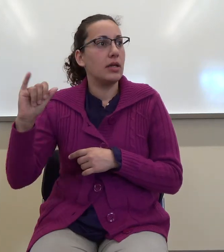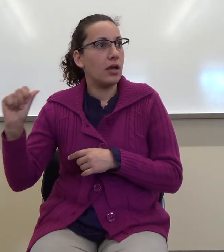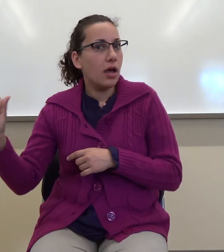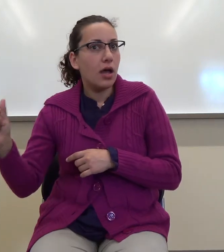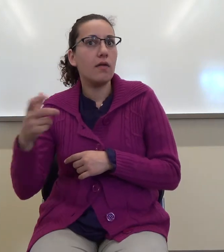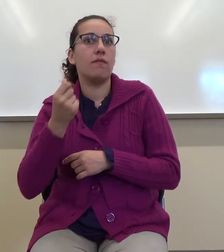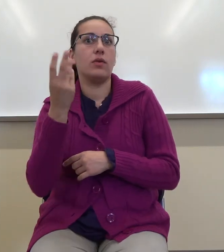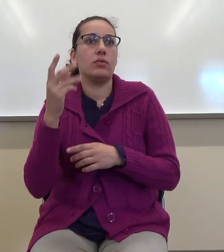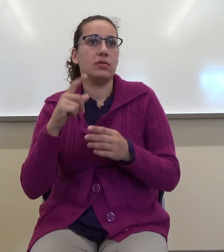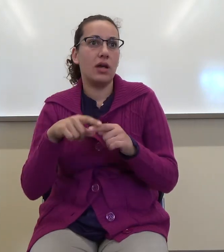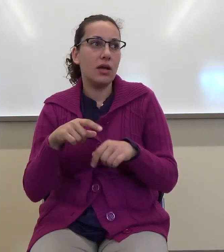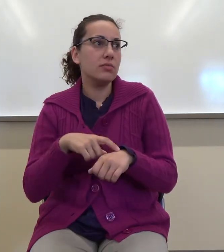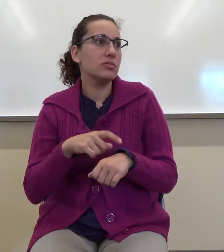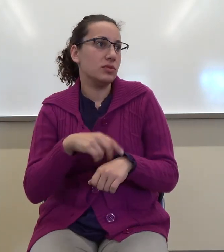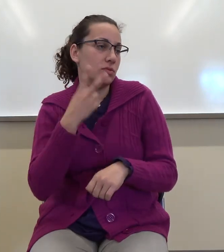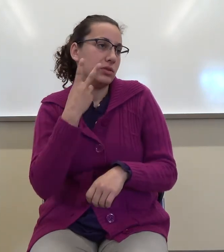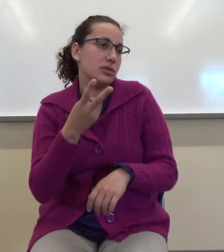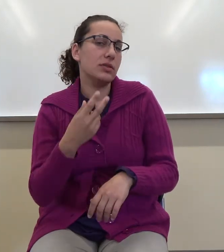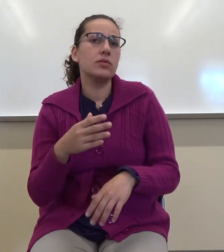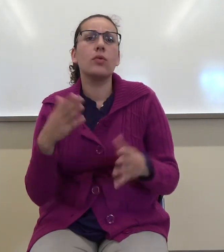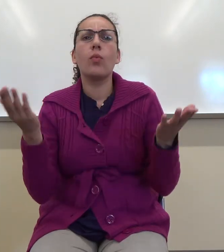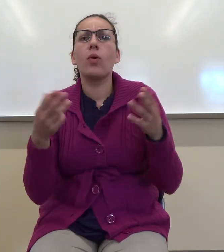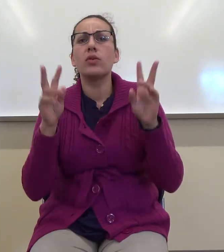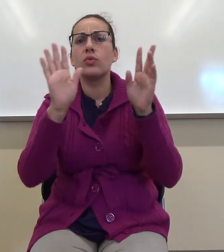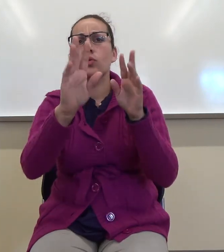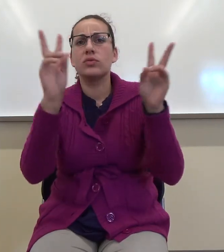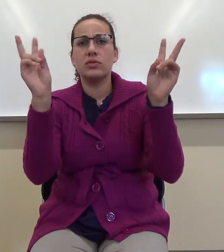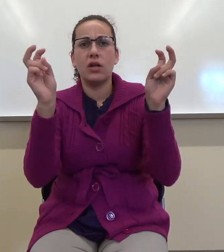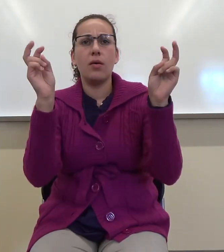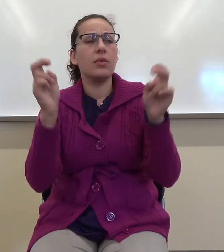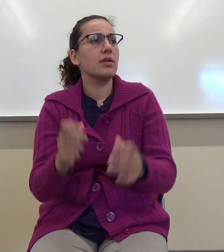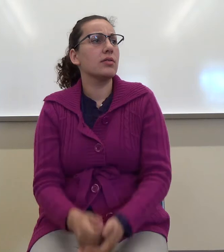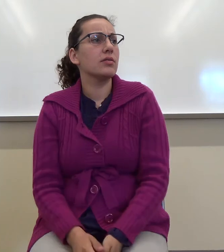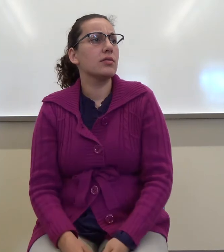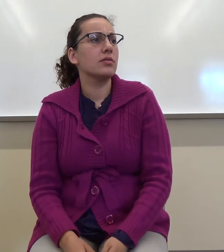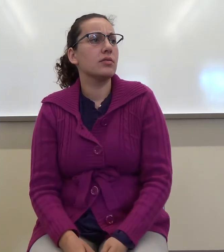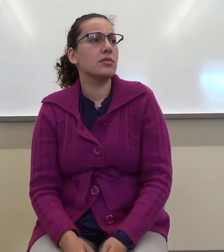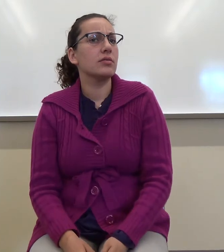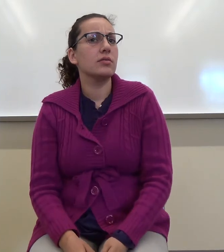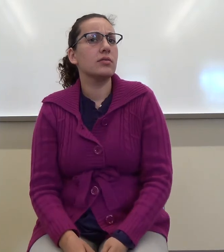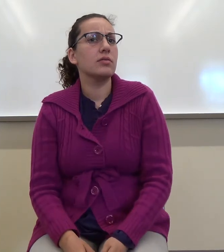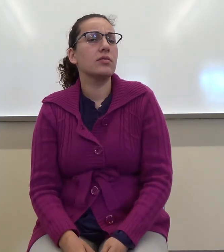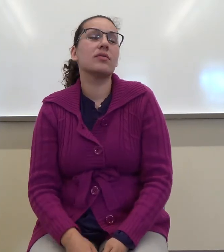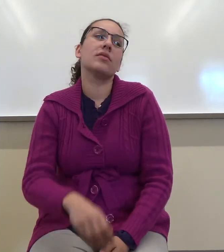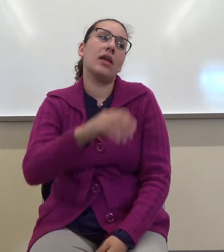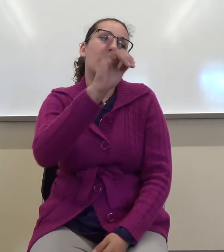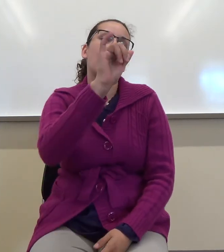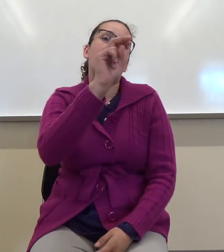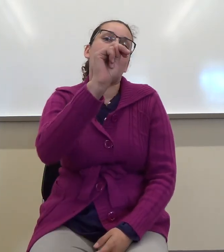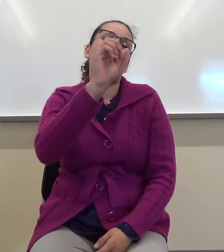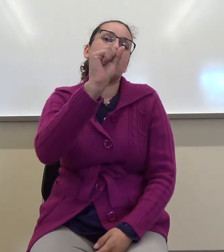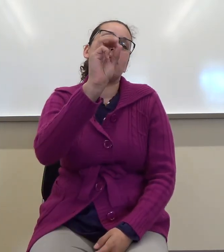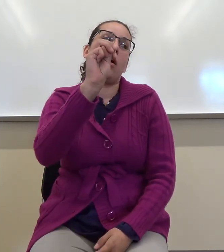insomnia, sleeplessness. So what's the topic? Insomnia. Yeah, the topic is insomnia, so that's what I'm